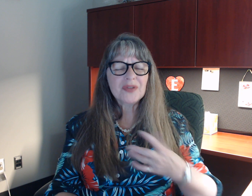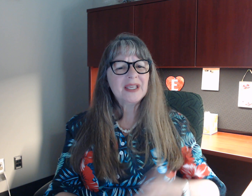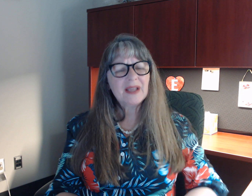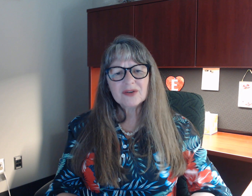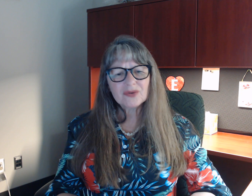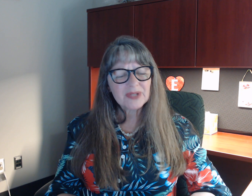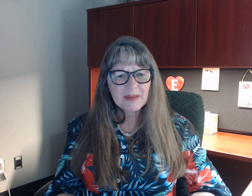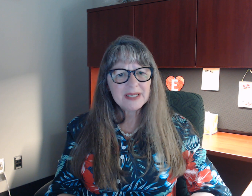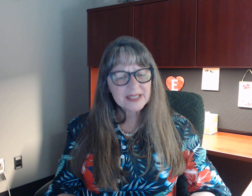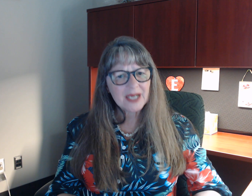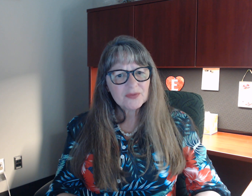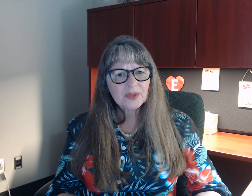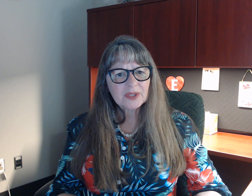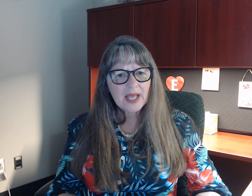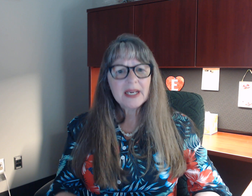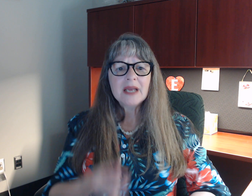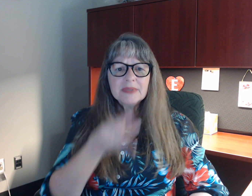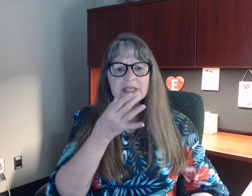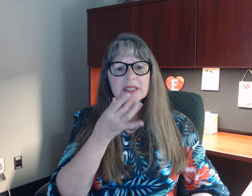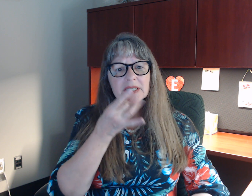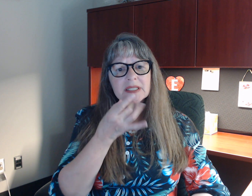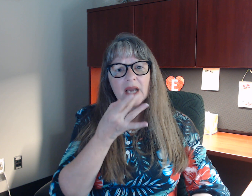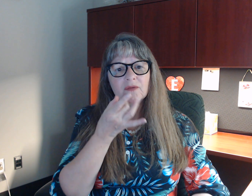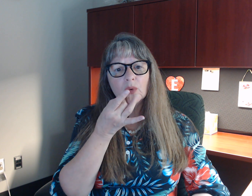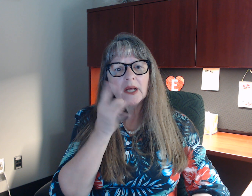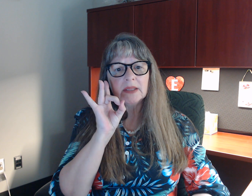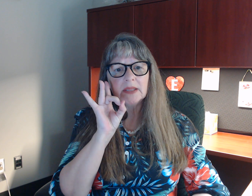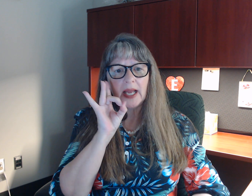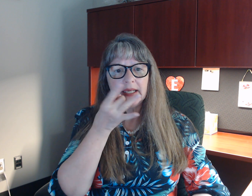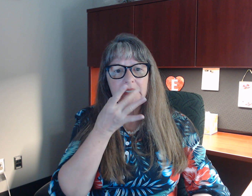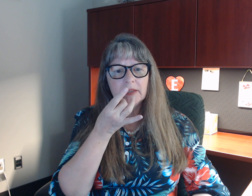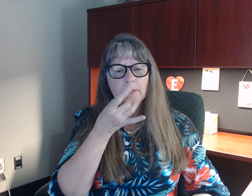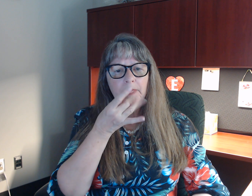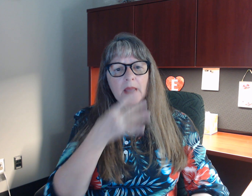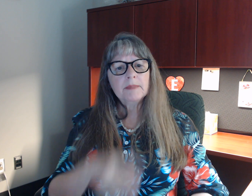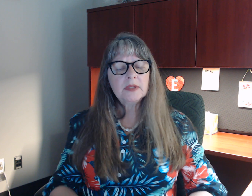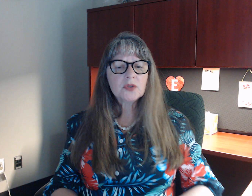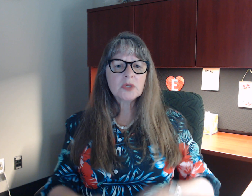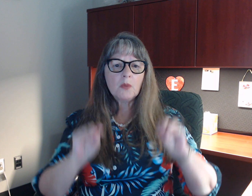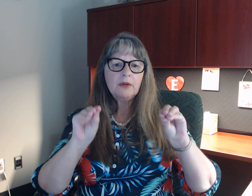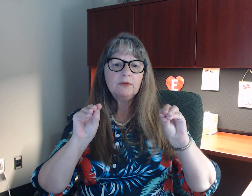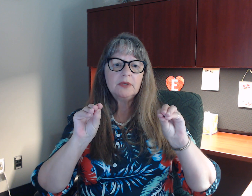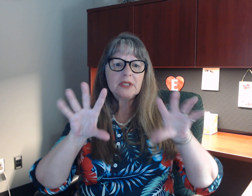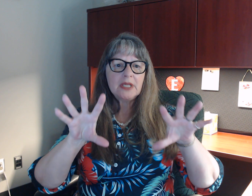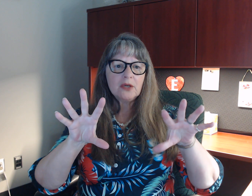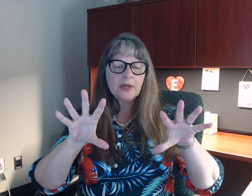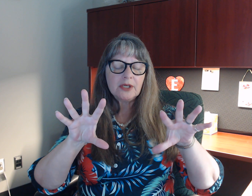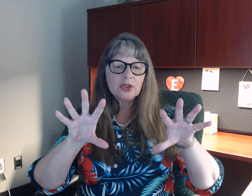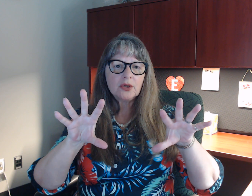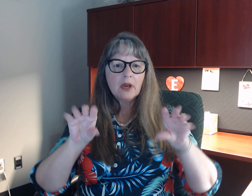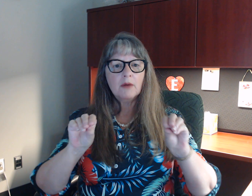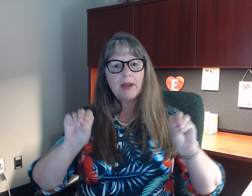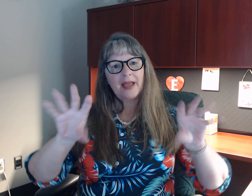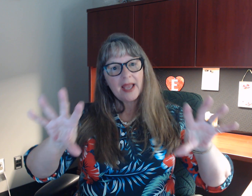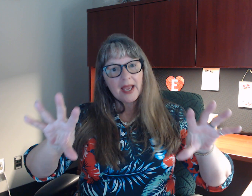is there that many signs for a light? But this is the sign for a light. But this is what we've distinguished about a